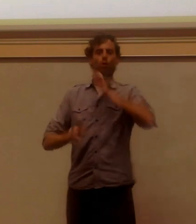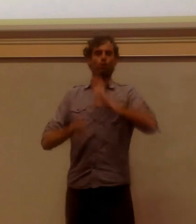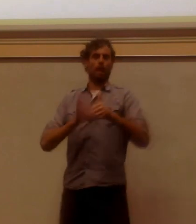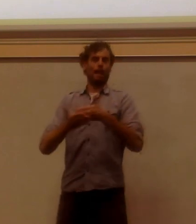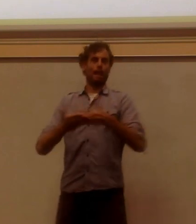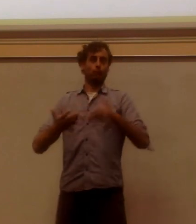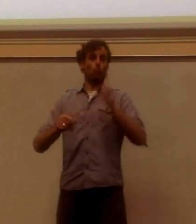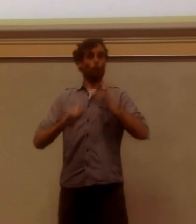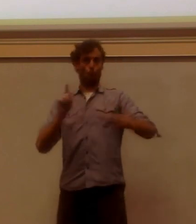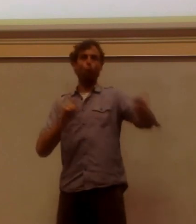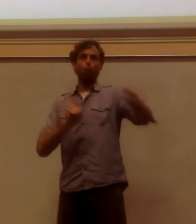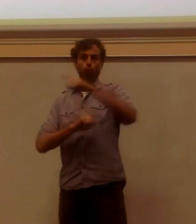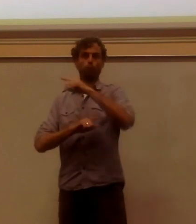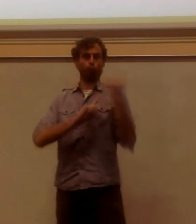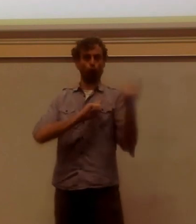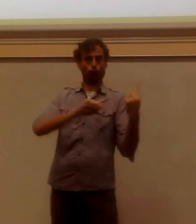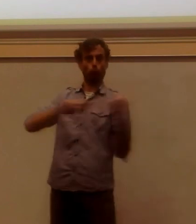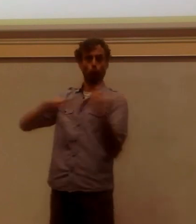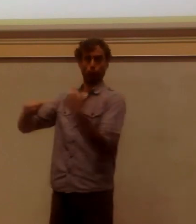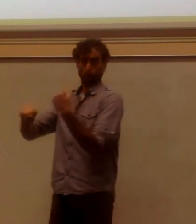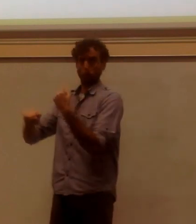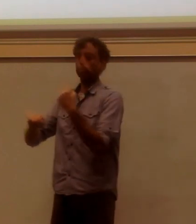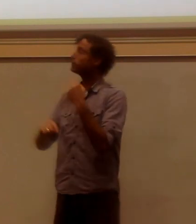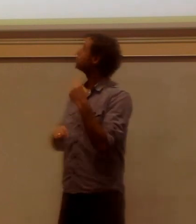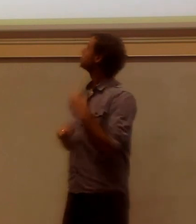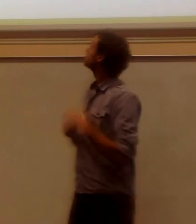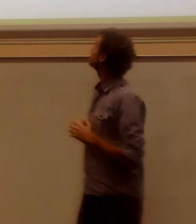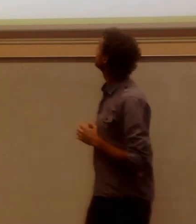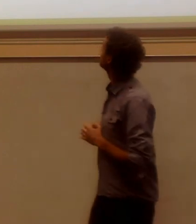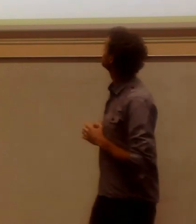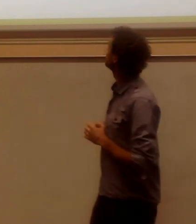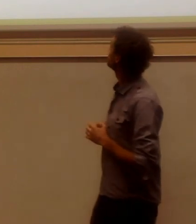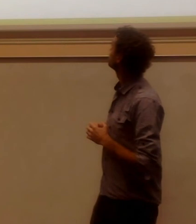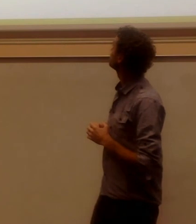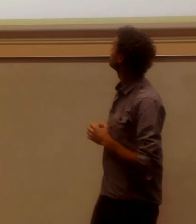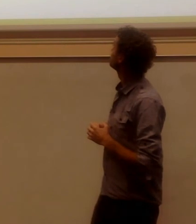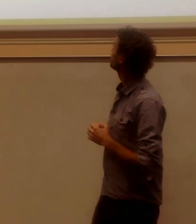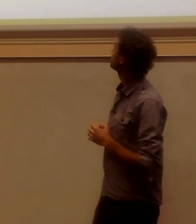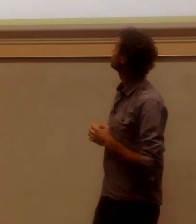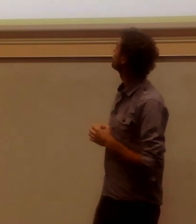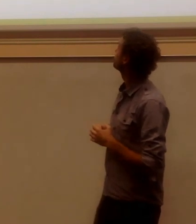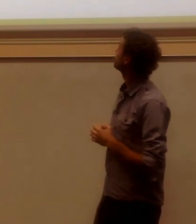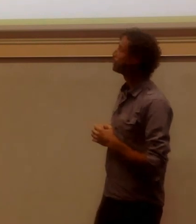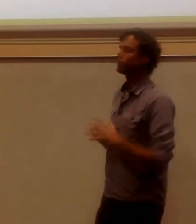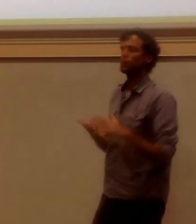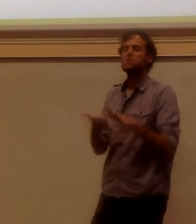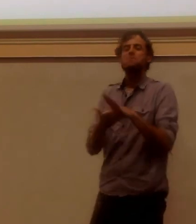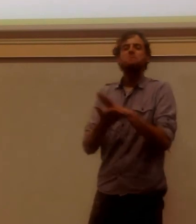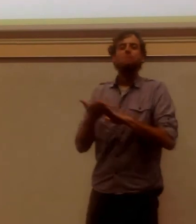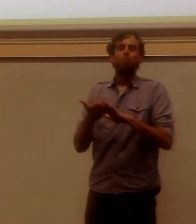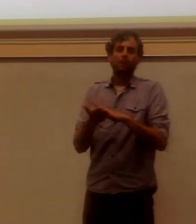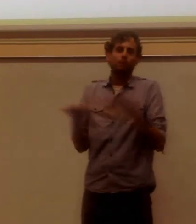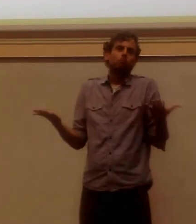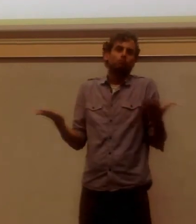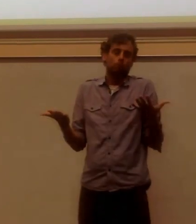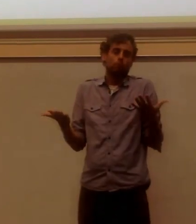the majority of the deaf respondents were those people that prefer to use sign language. So it meant,